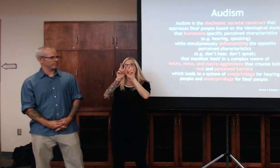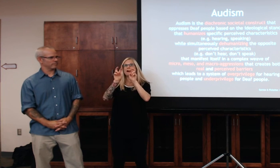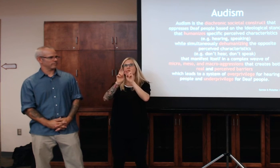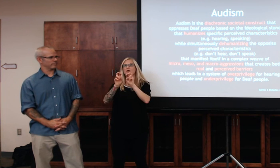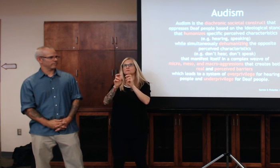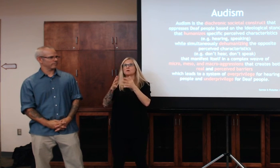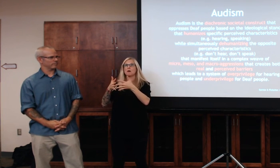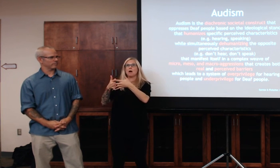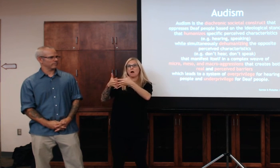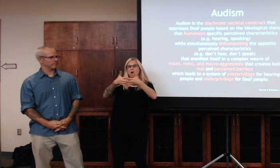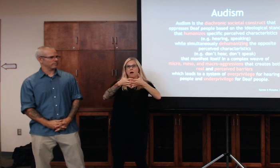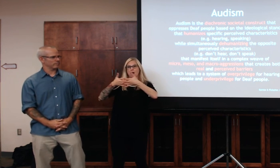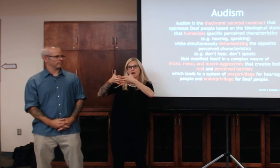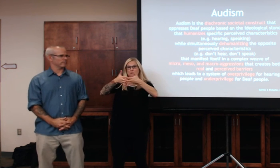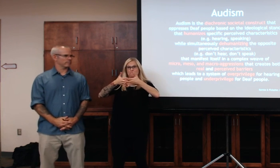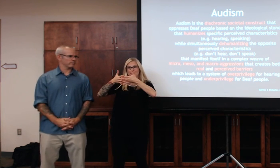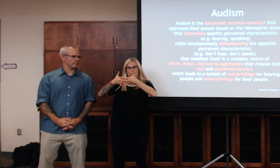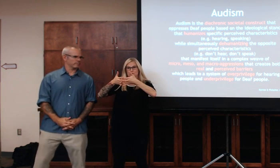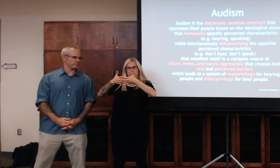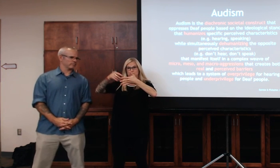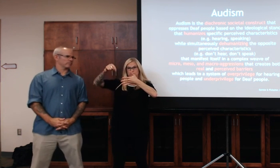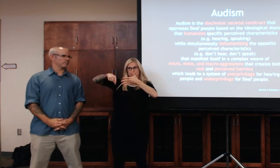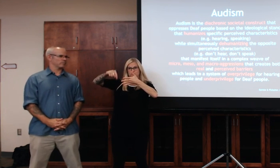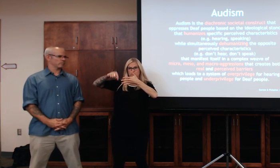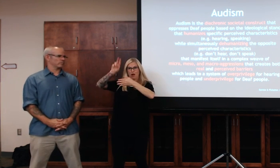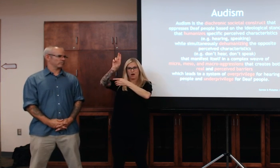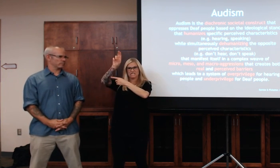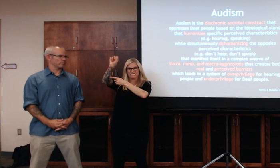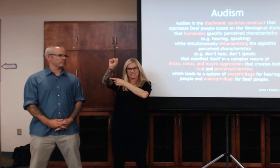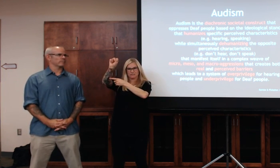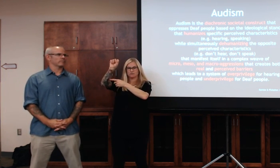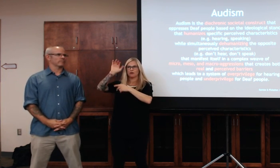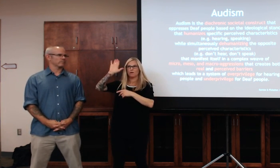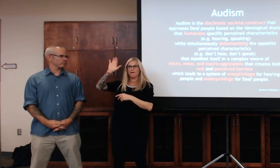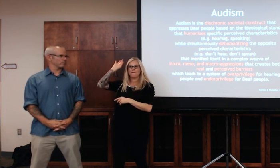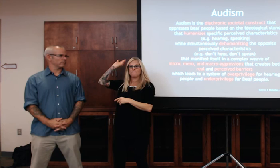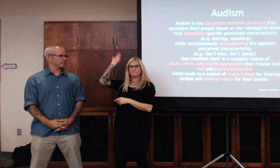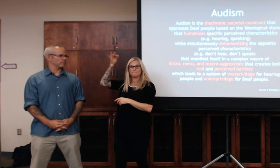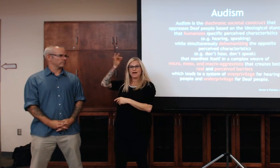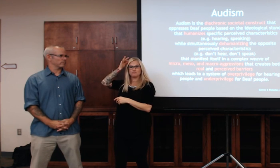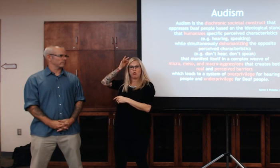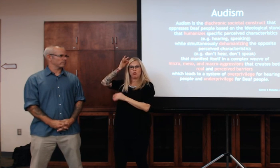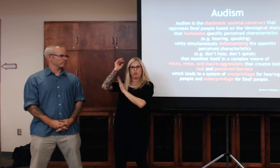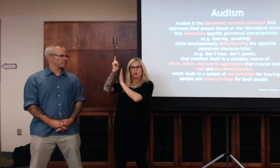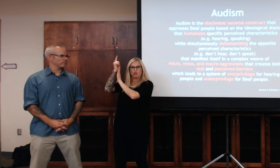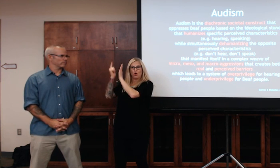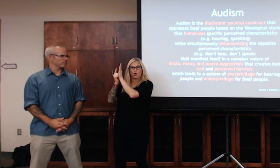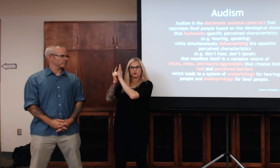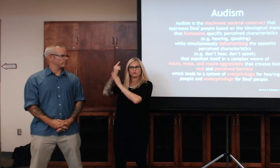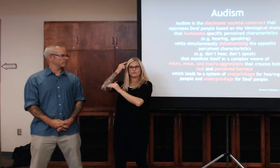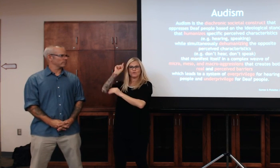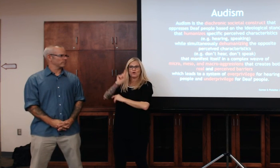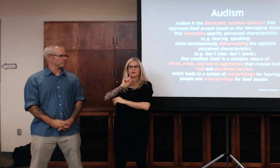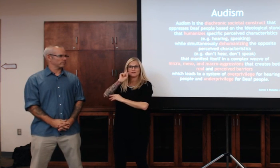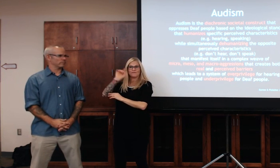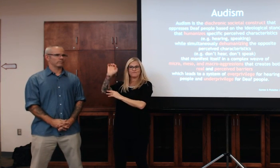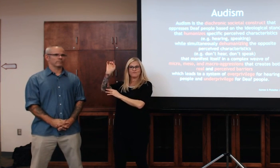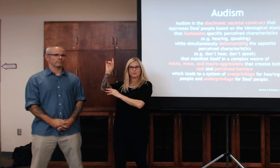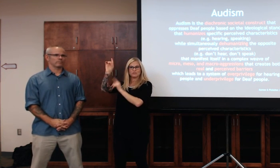if I wanted to analyze America, the United States, their federal laws for deaf